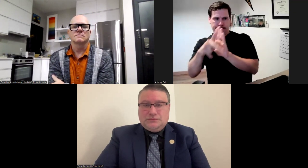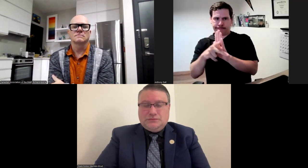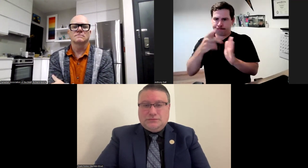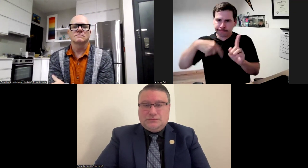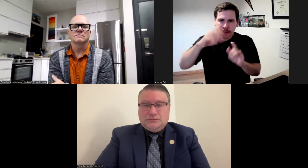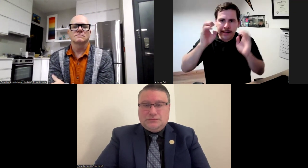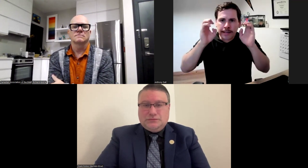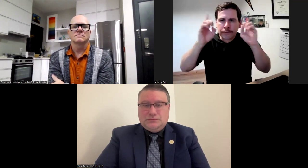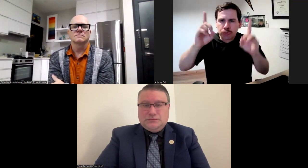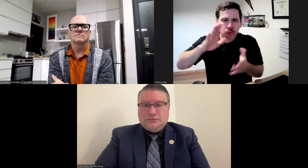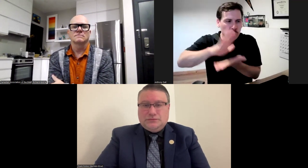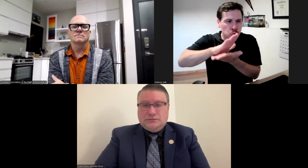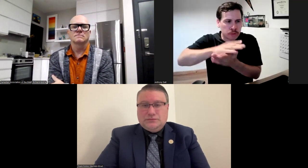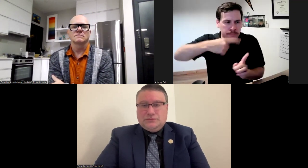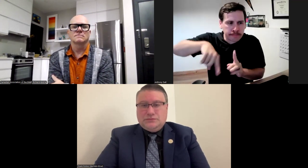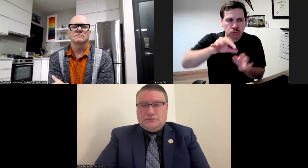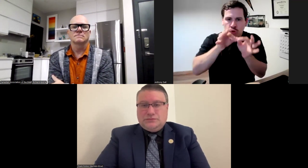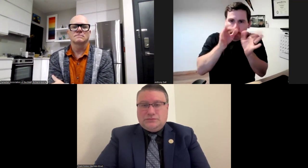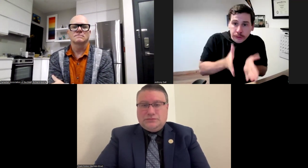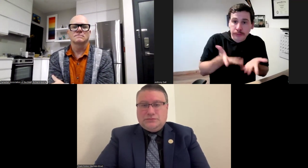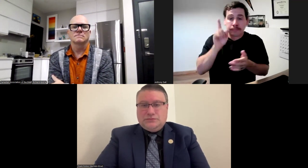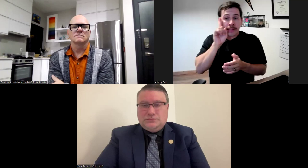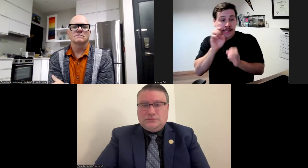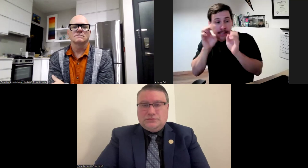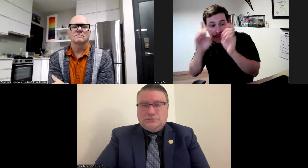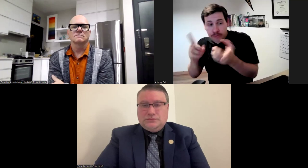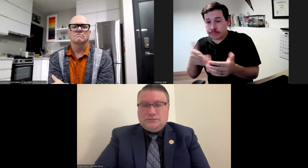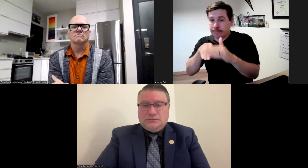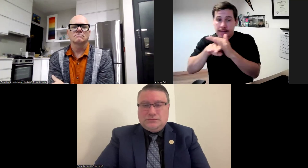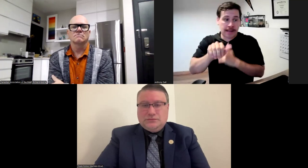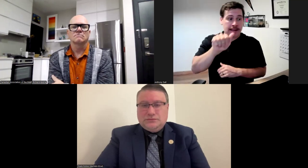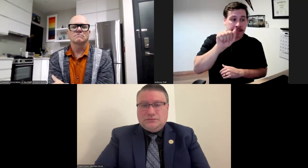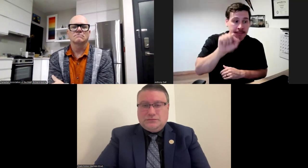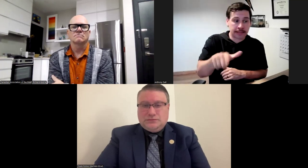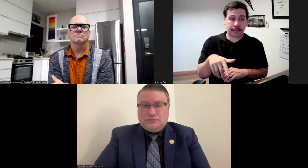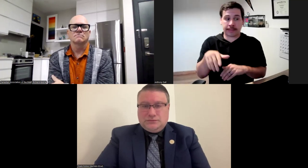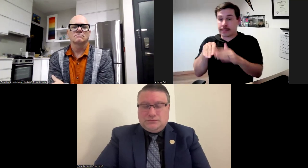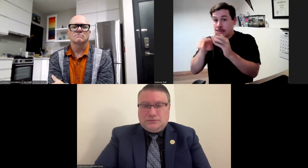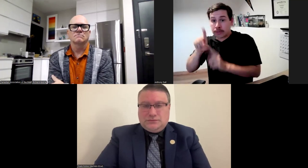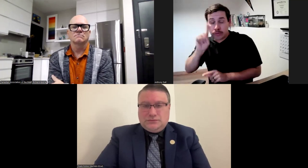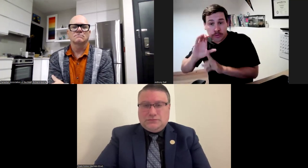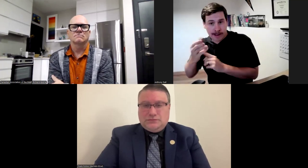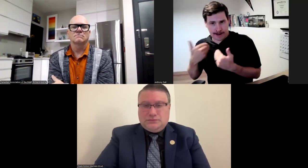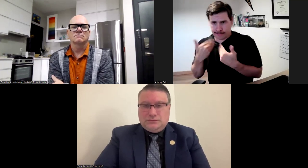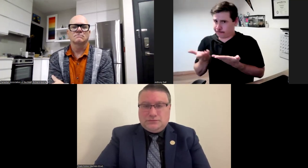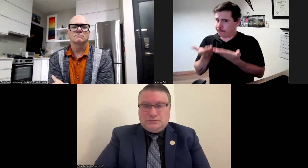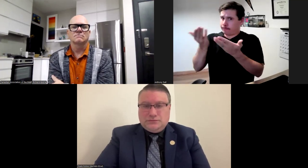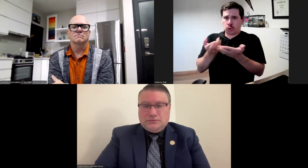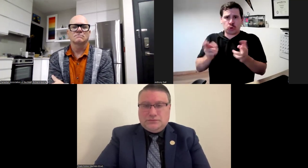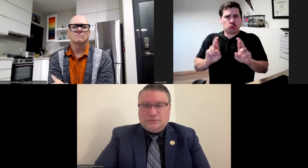creating policies around educational interpreting, deaf education, access to ASL, access to deaf culture,